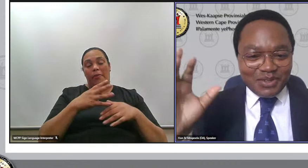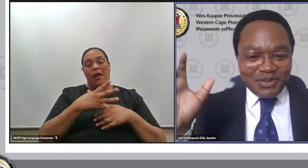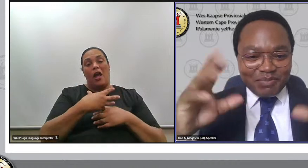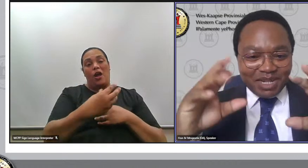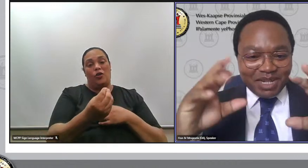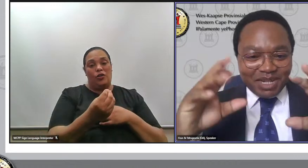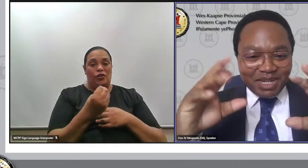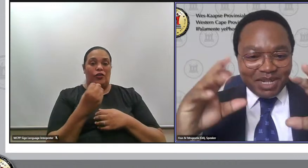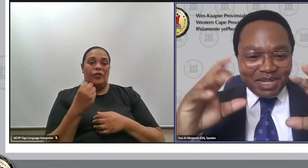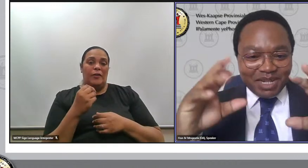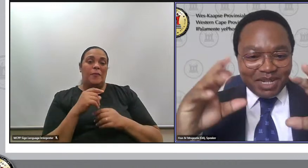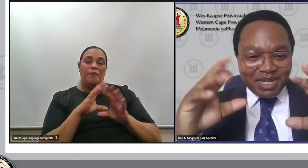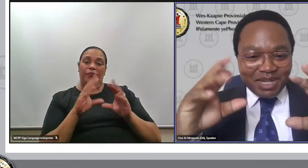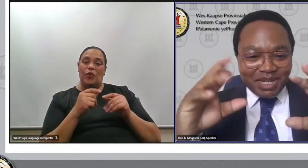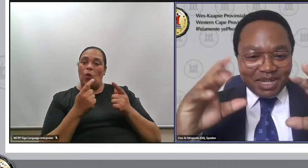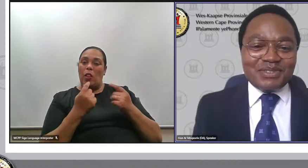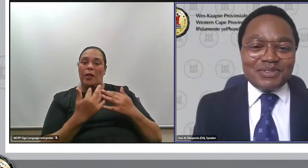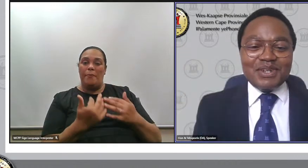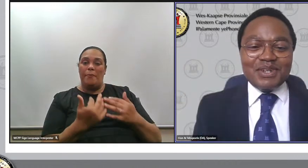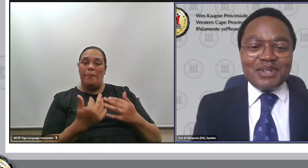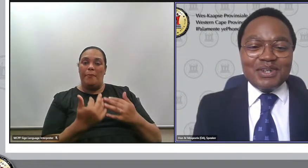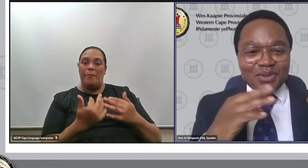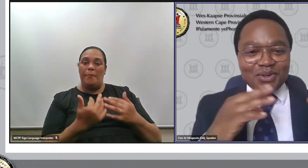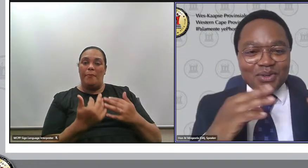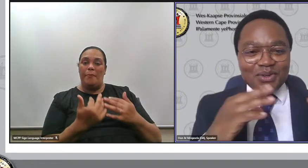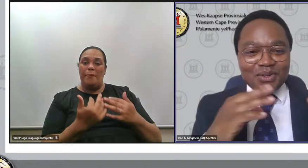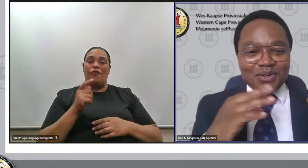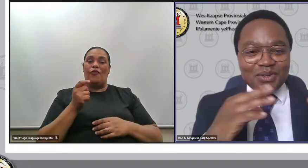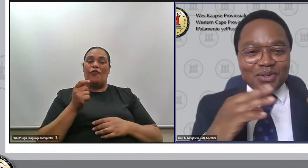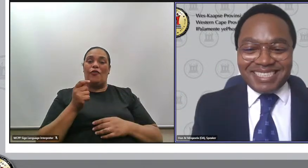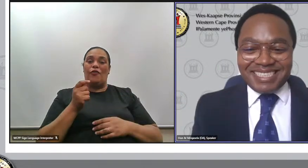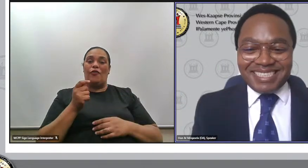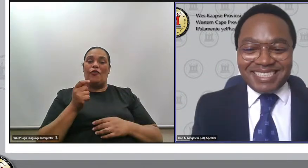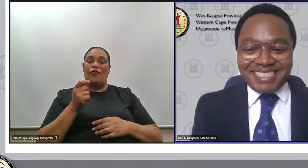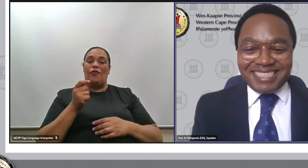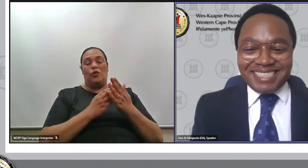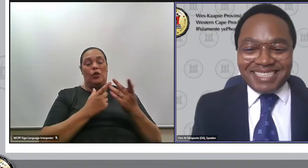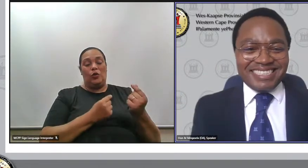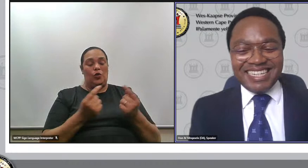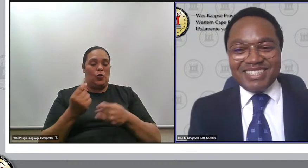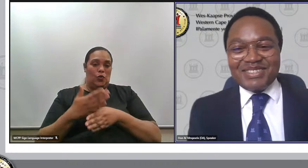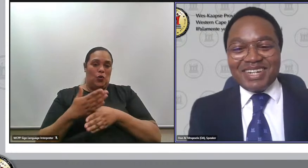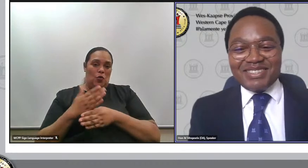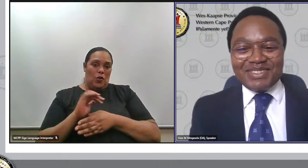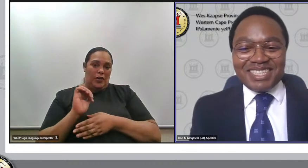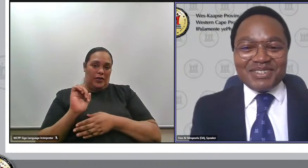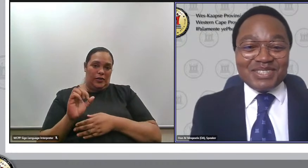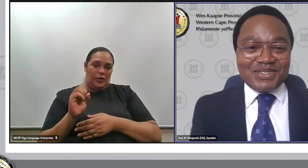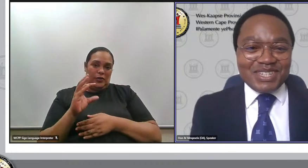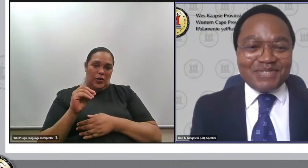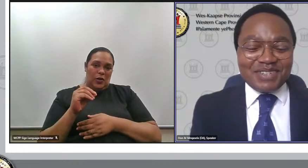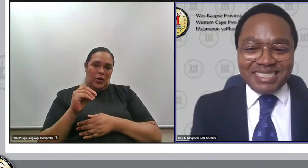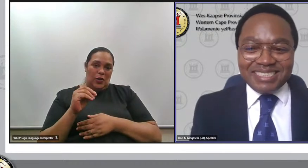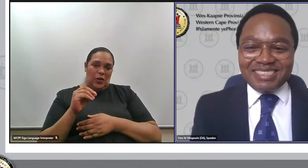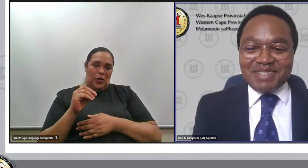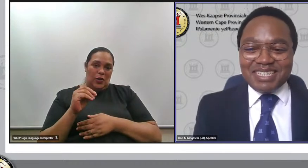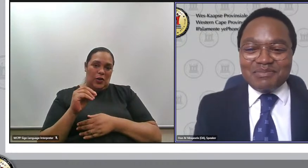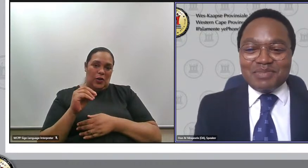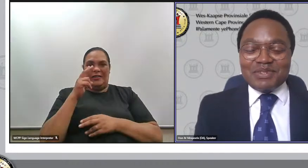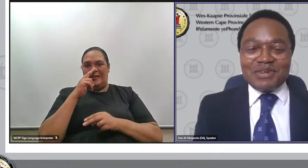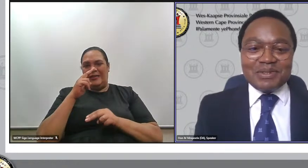this whole budget is for the Speaker to do constituency work. So I thought that was quite